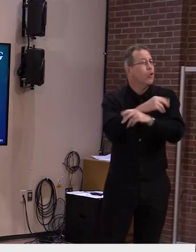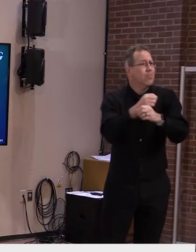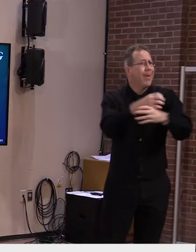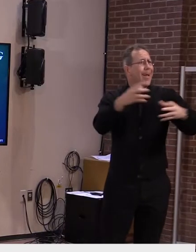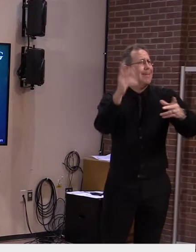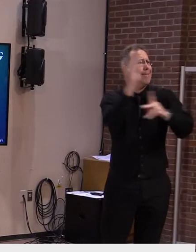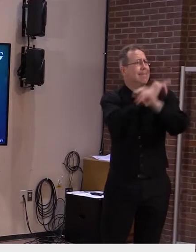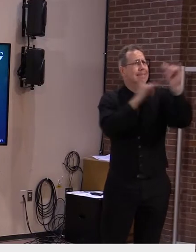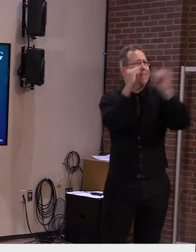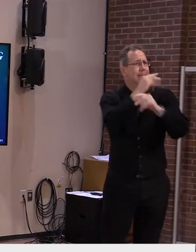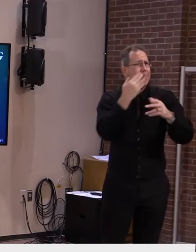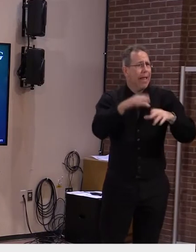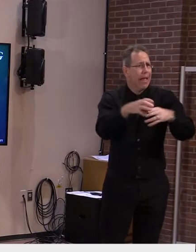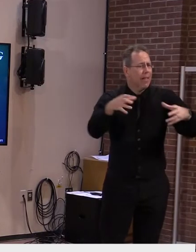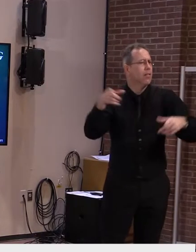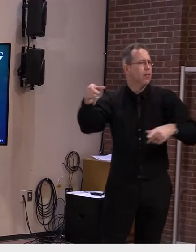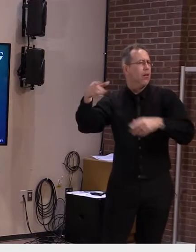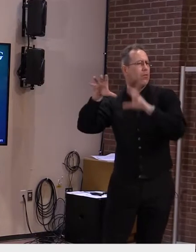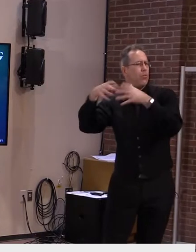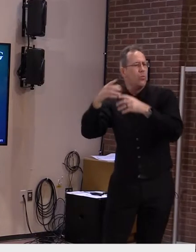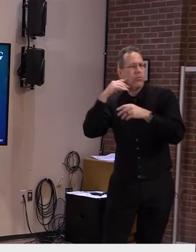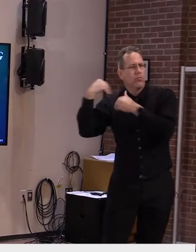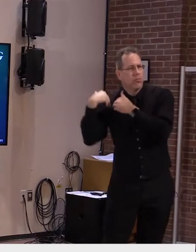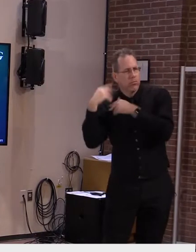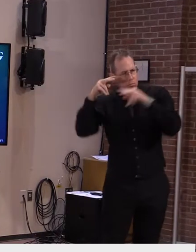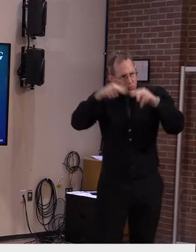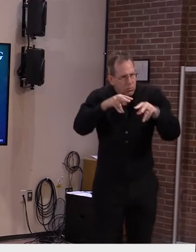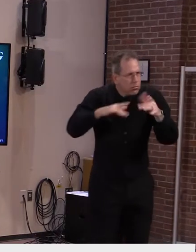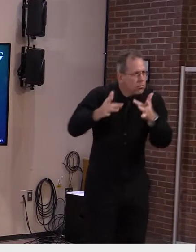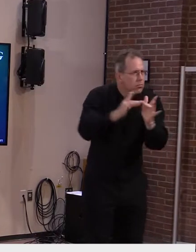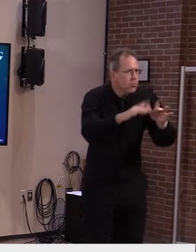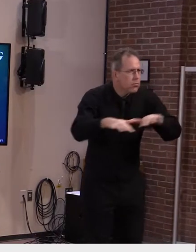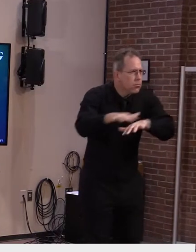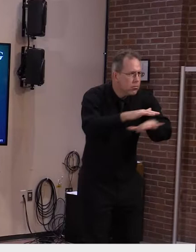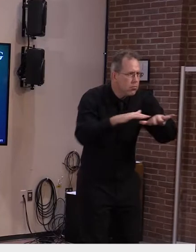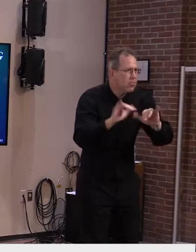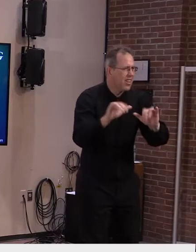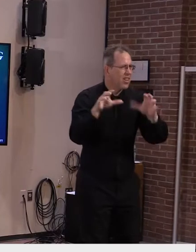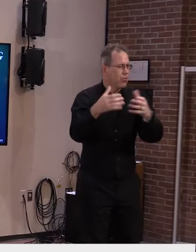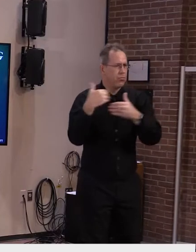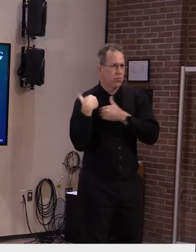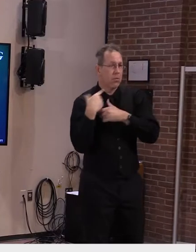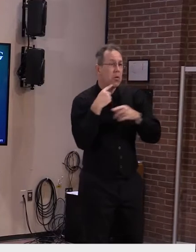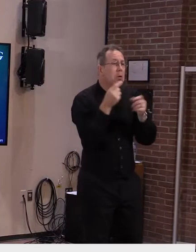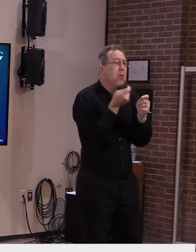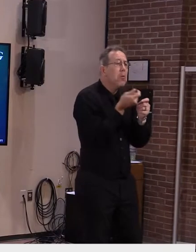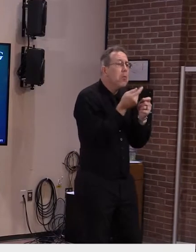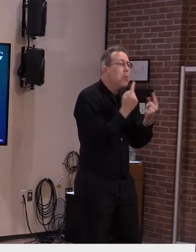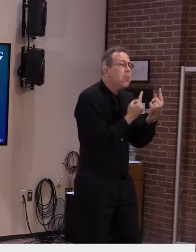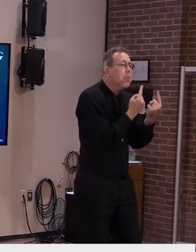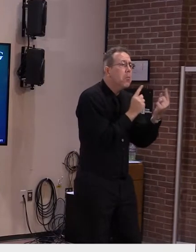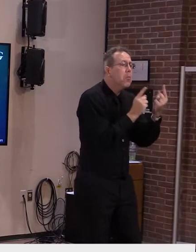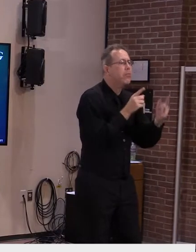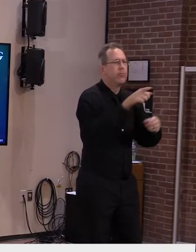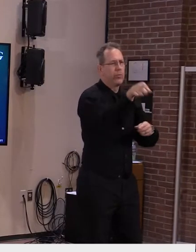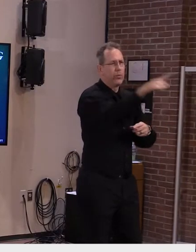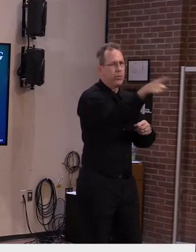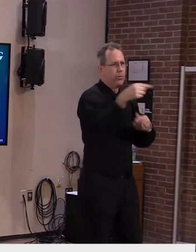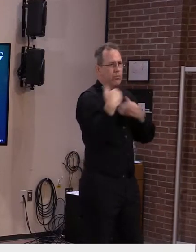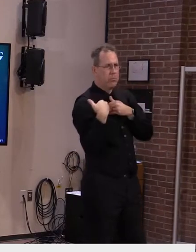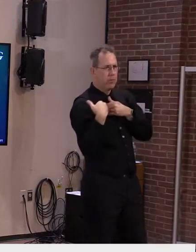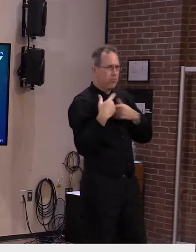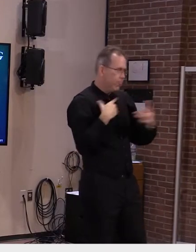positive test result, contact your healthcare provider to get advice on how to care for yourself and to see if